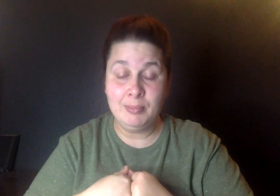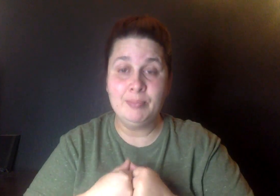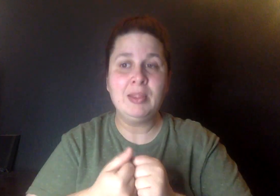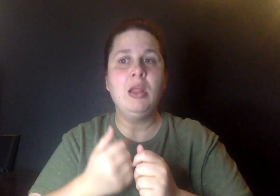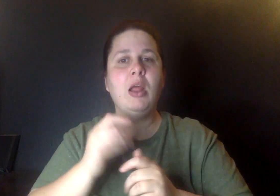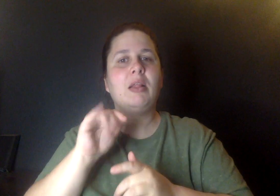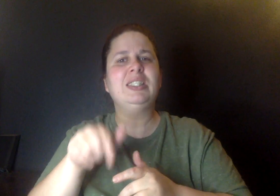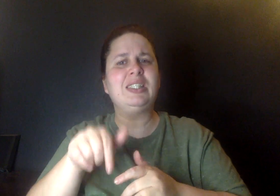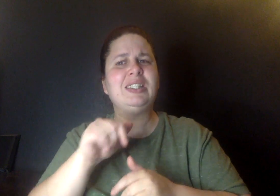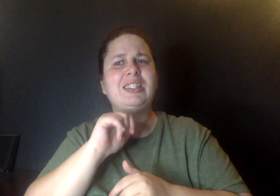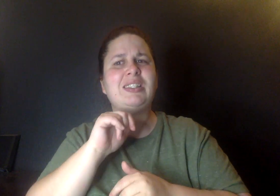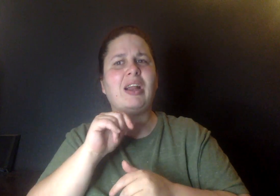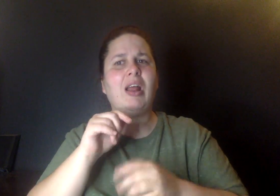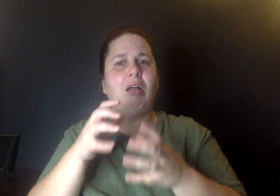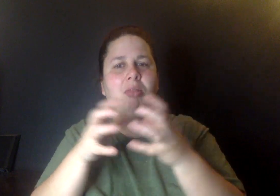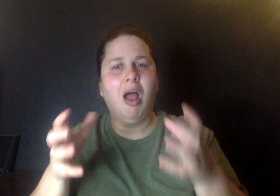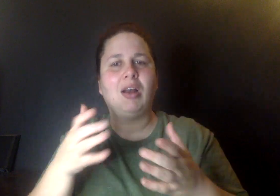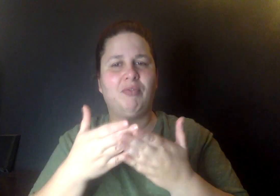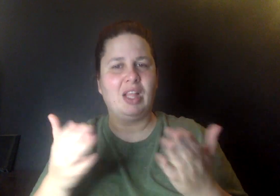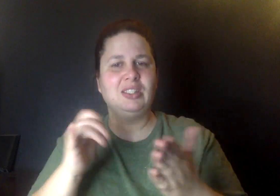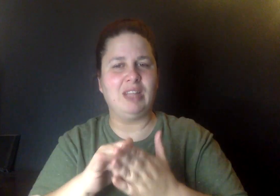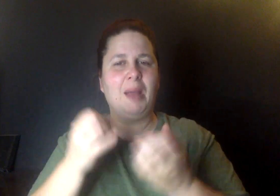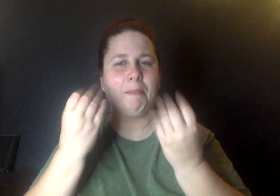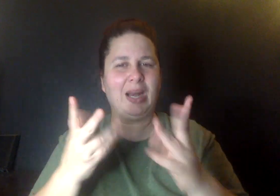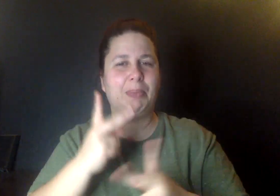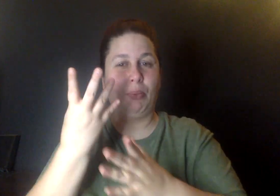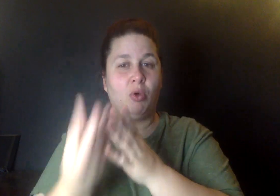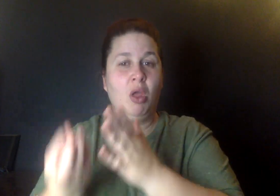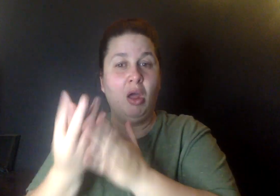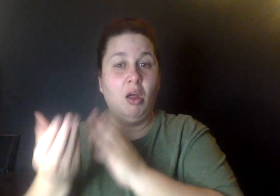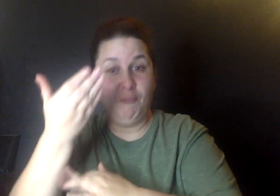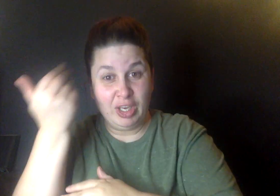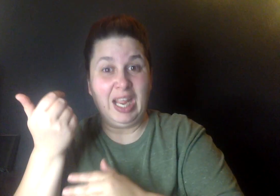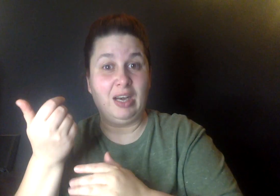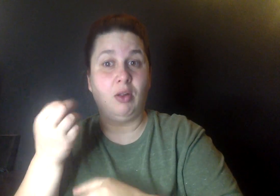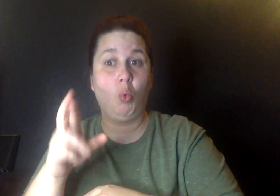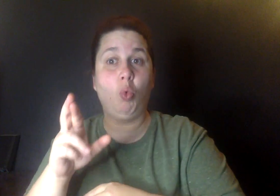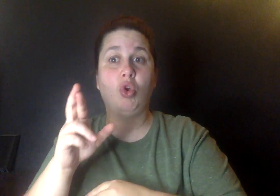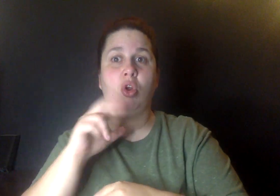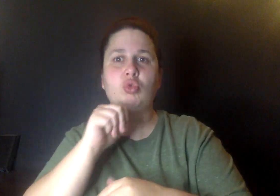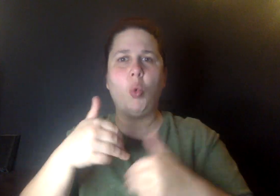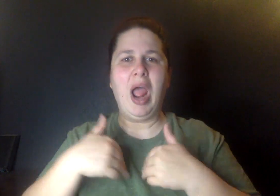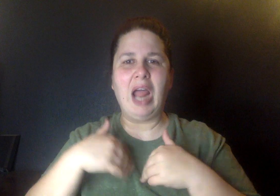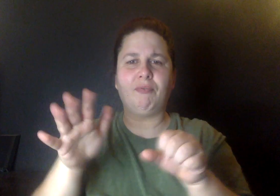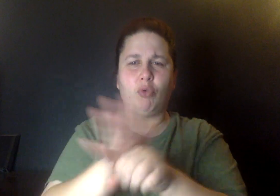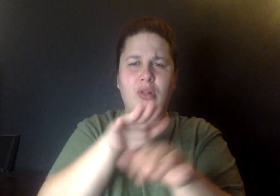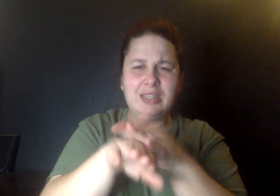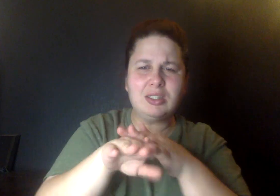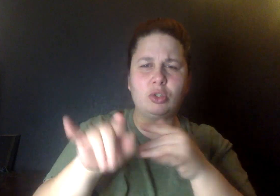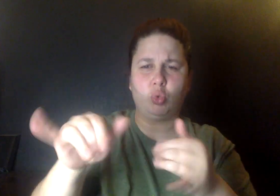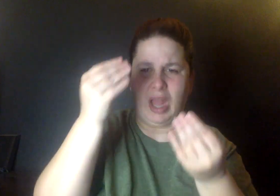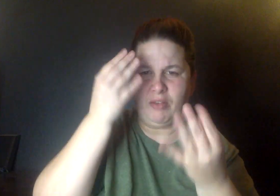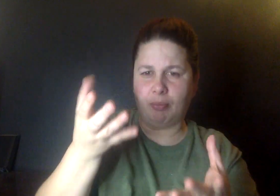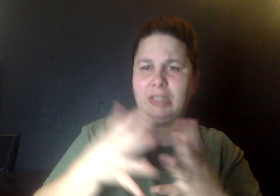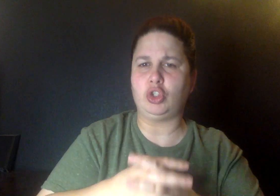This is a lot of things that many people forget or don't have full access to that information.